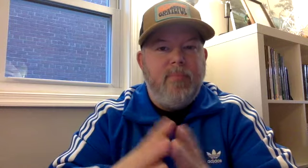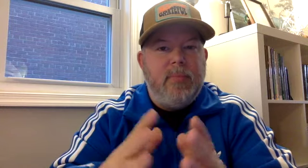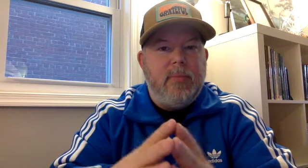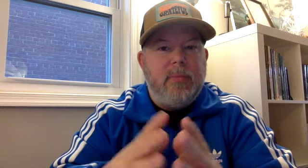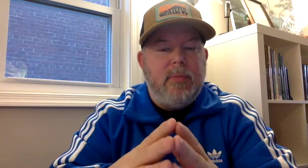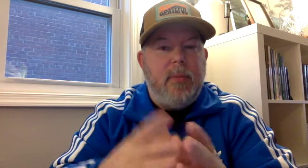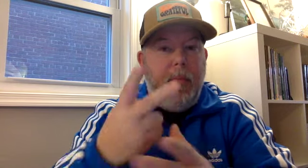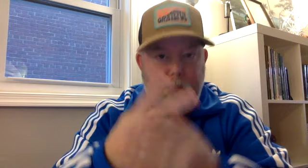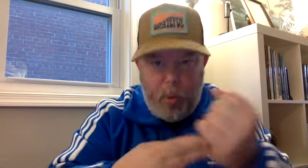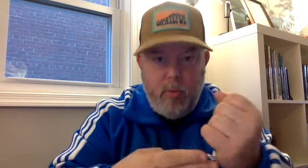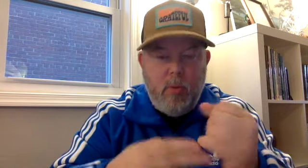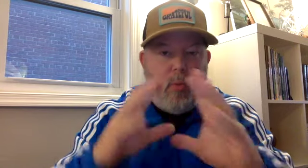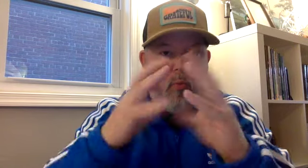All right.